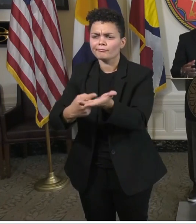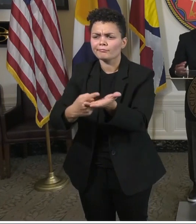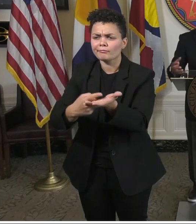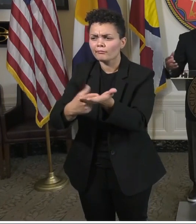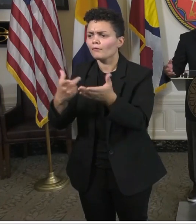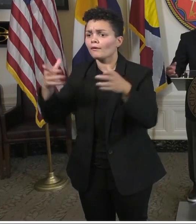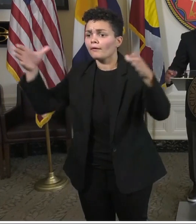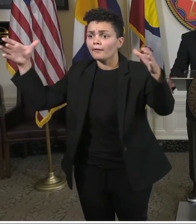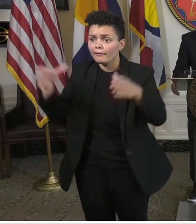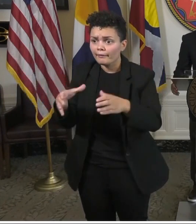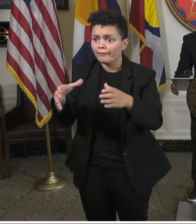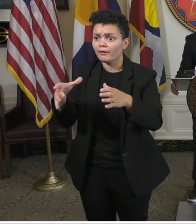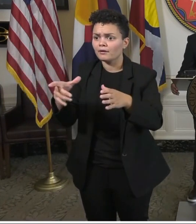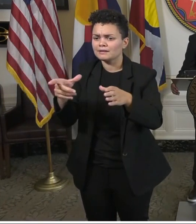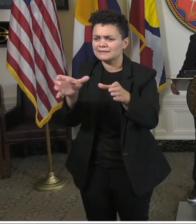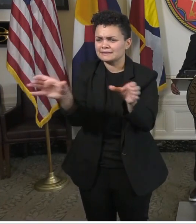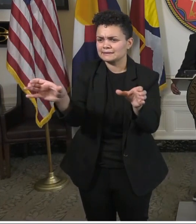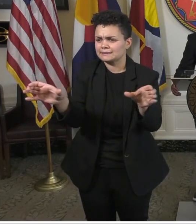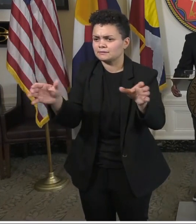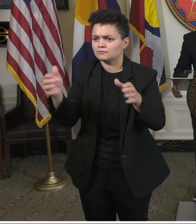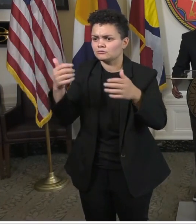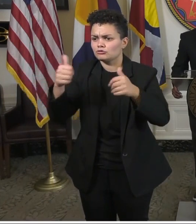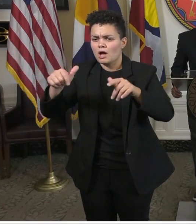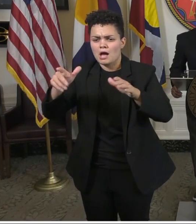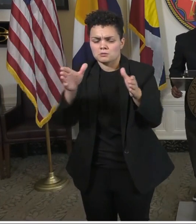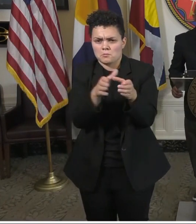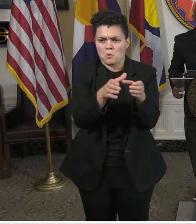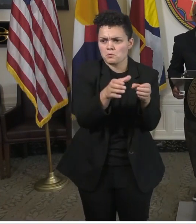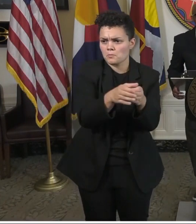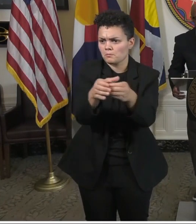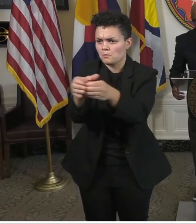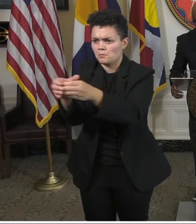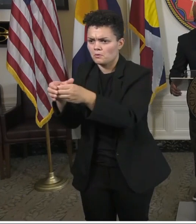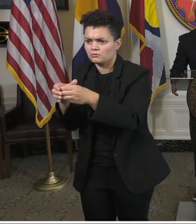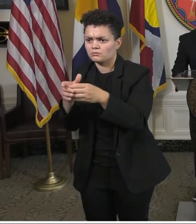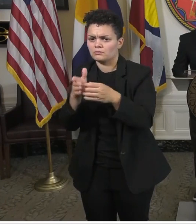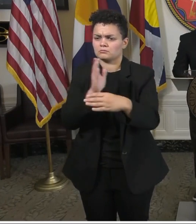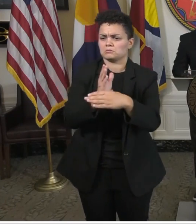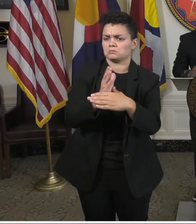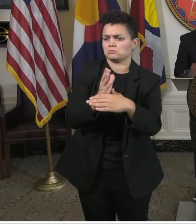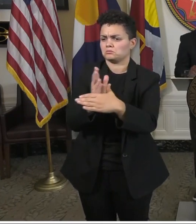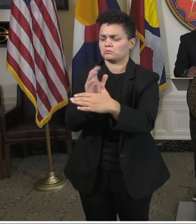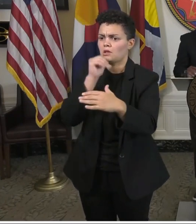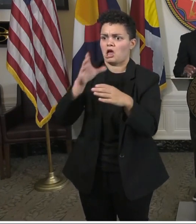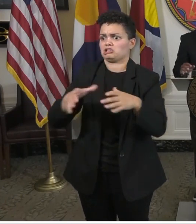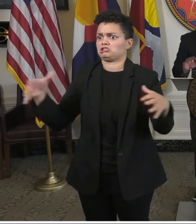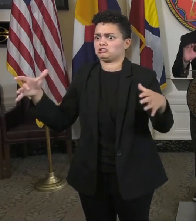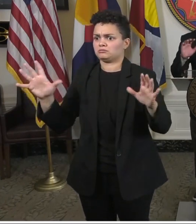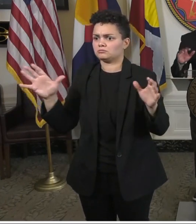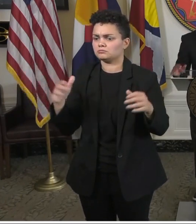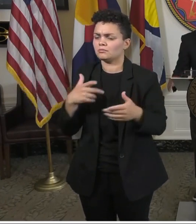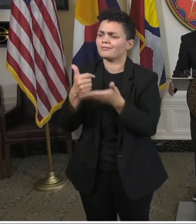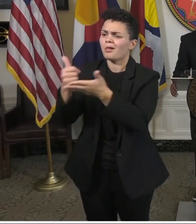small groups or medium-sized groups and how we can manage them and help our hotels and our